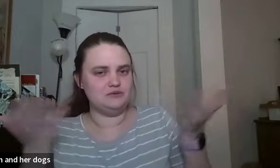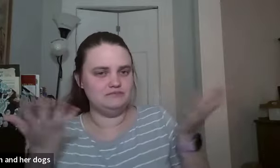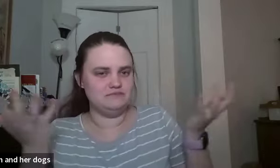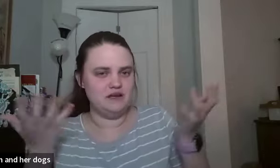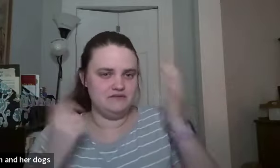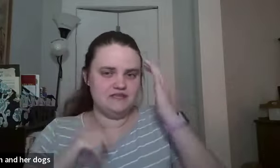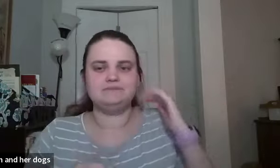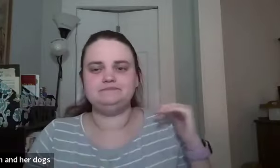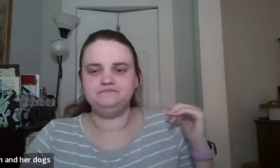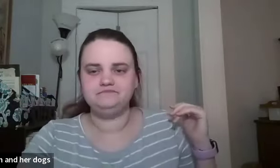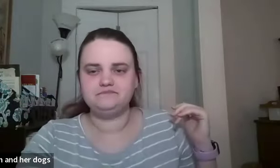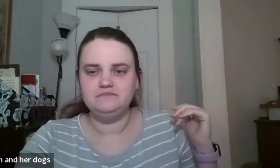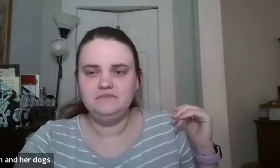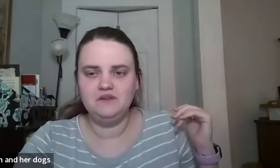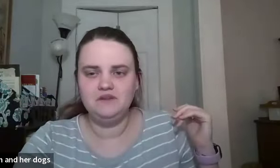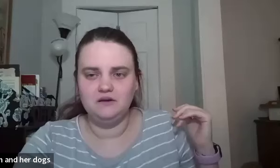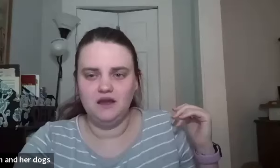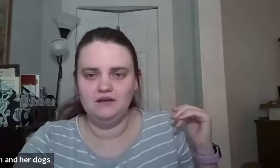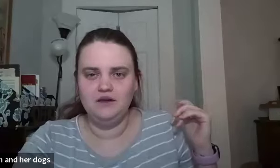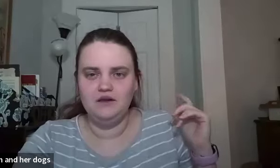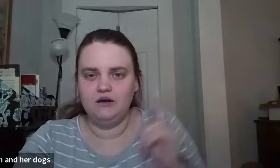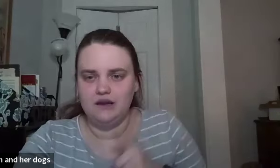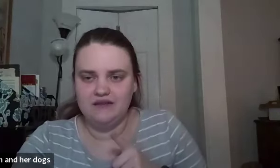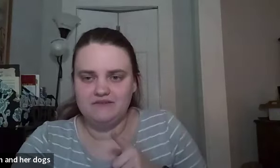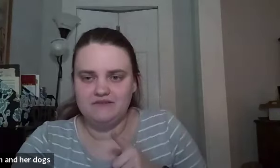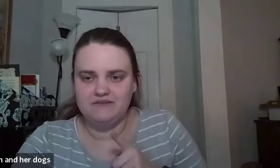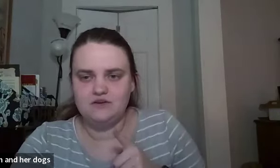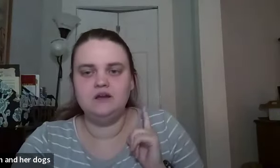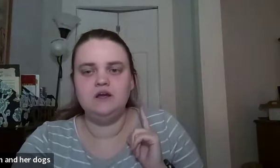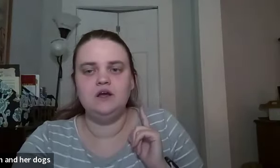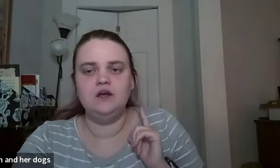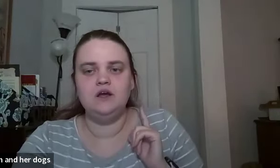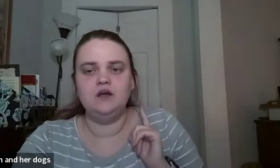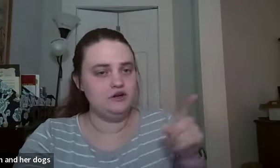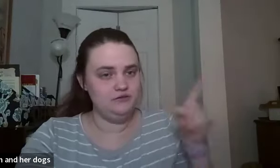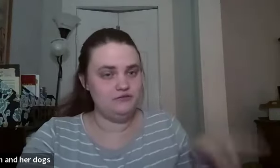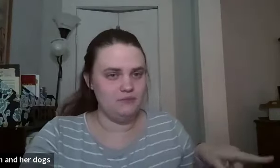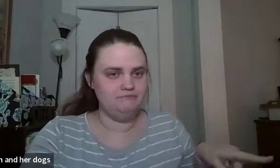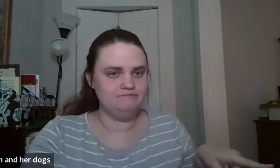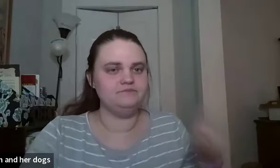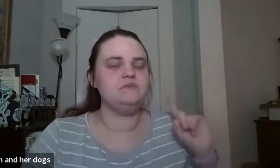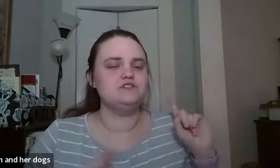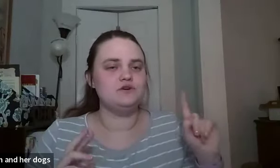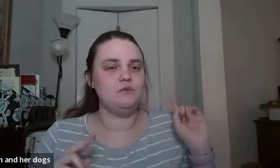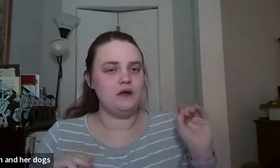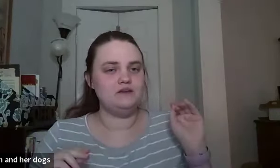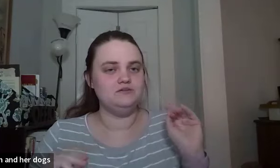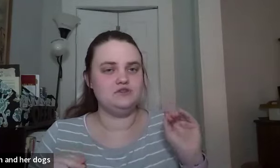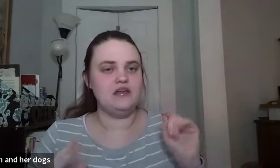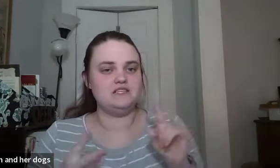general of this. Okay. All right, we have another good one. Where are you from? So the way you'll do that